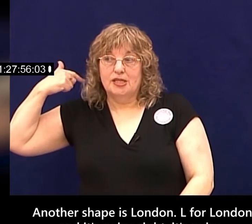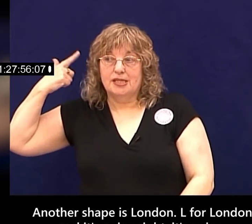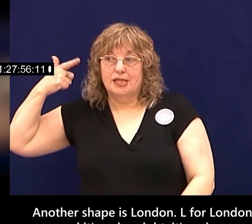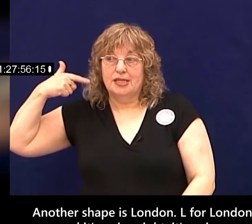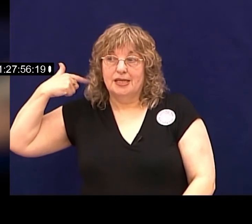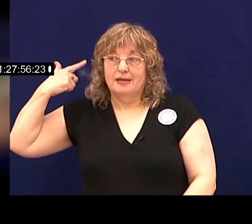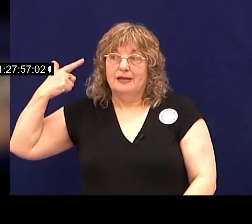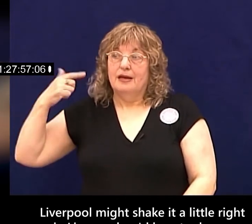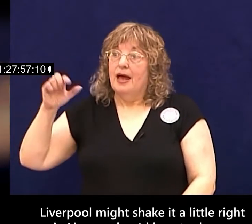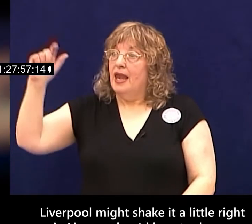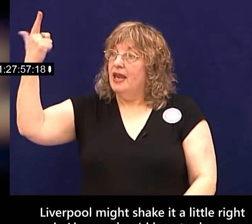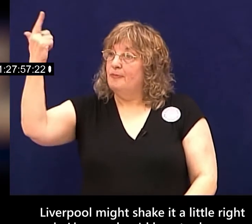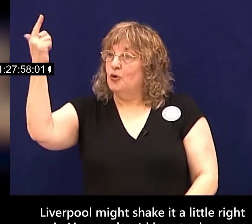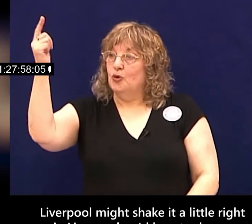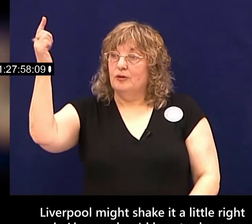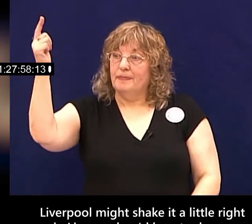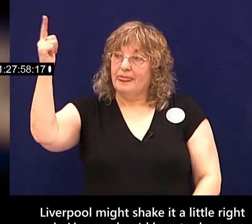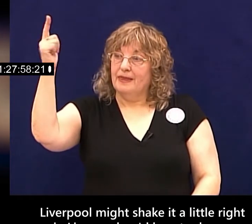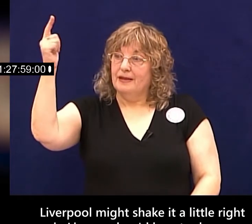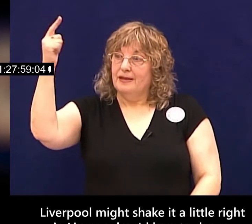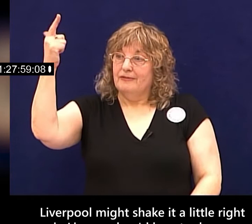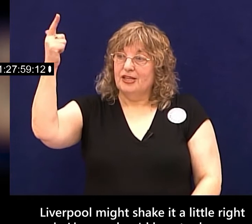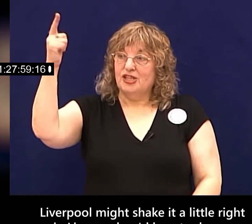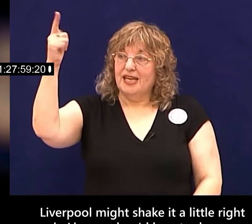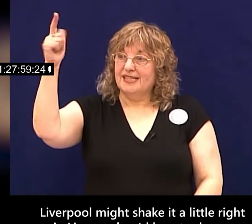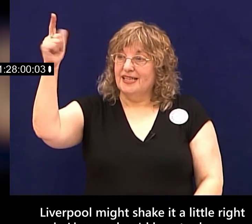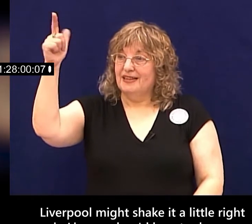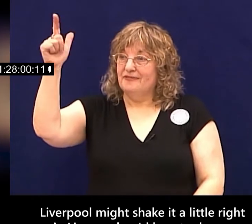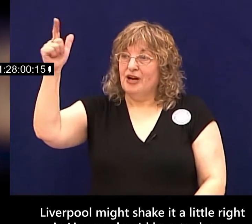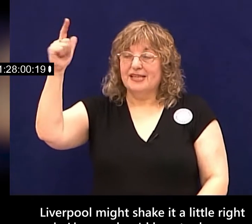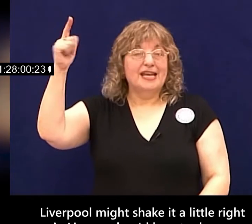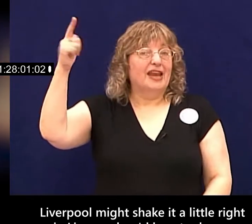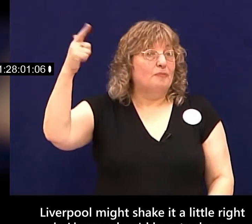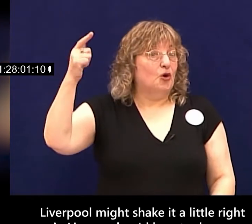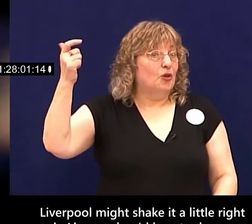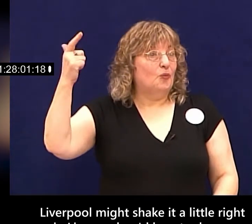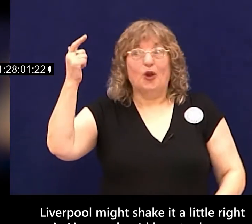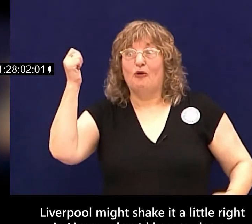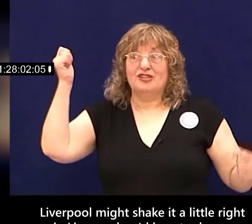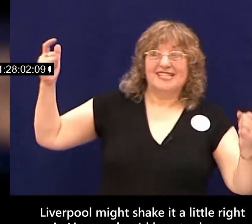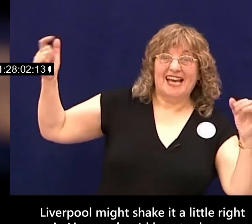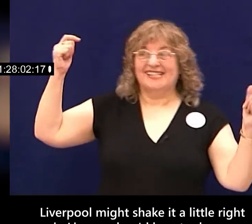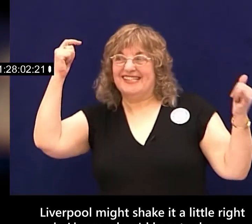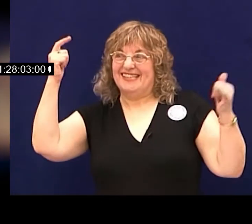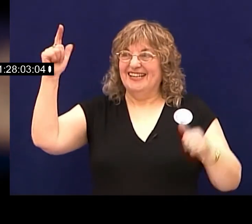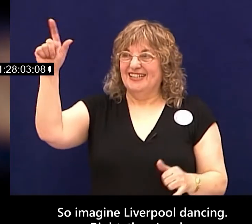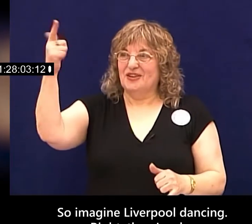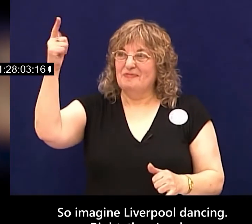noisy. Liverpool. Right, shake it a little. Right? In Liverpool, we love to dance. So